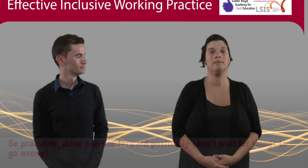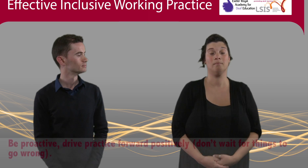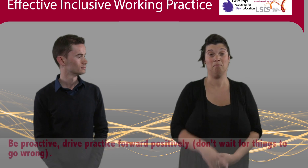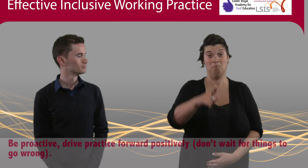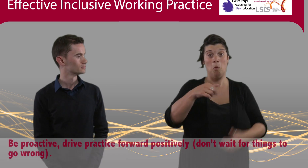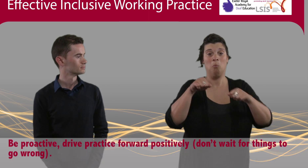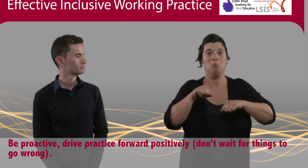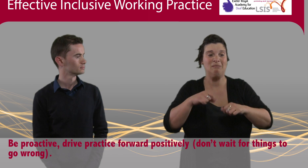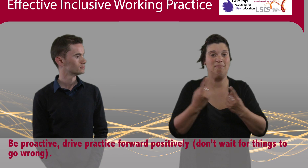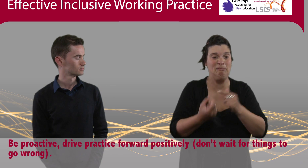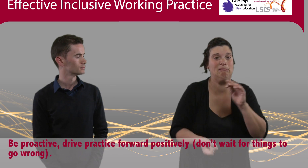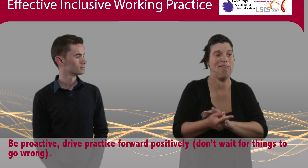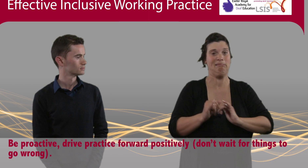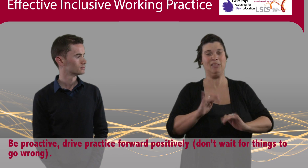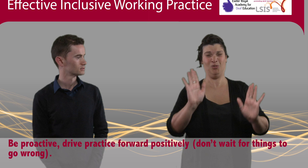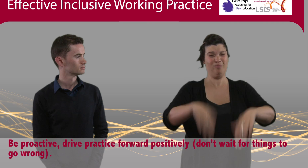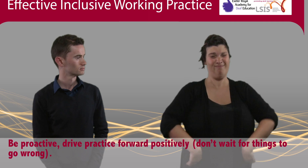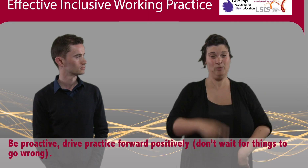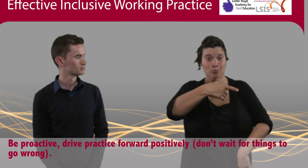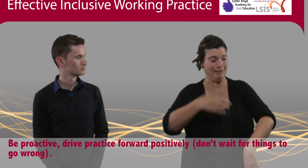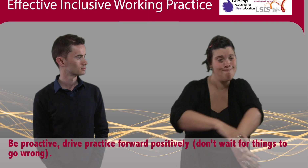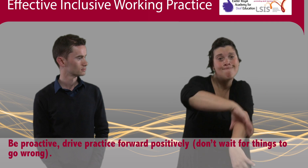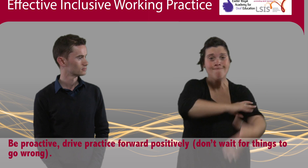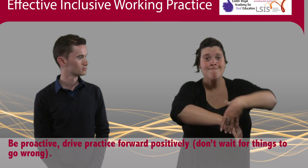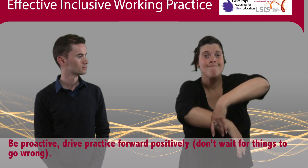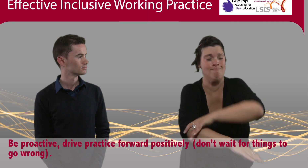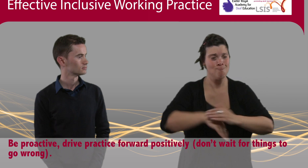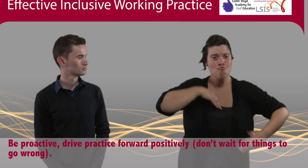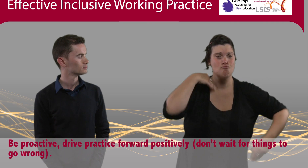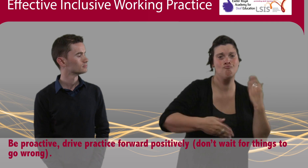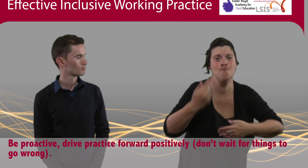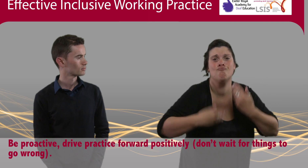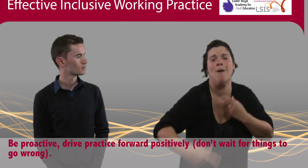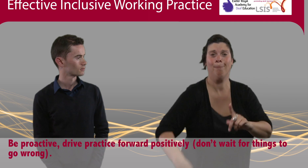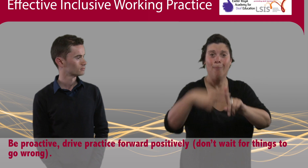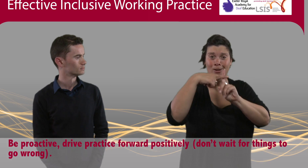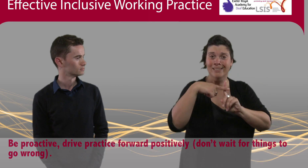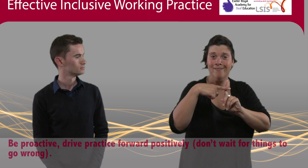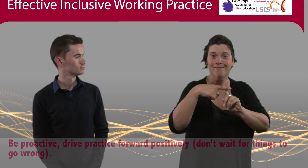Be proactive, drive practice forward positively. Don't wait for things to go wrong.